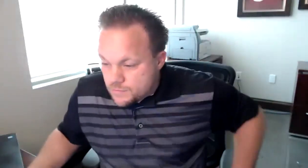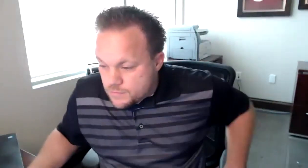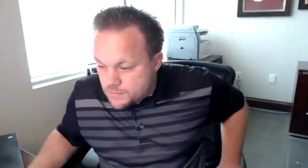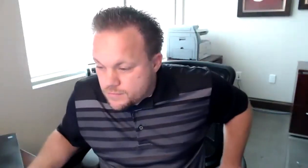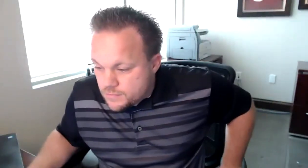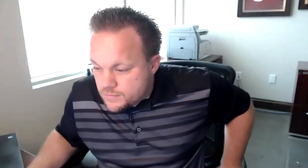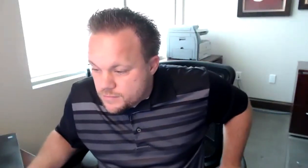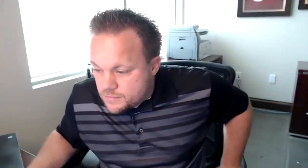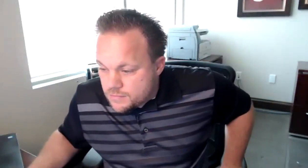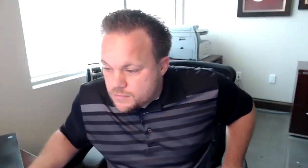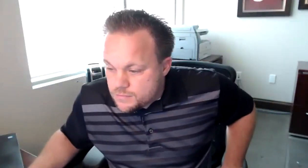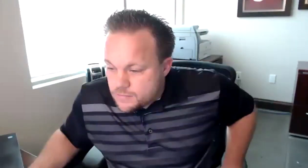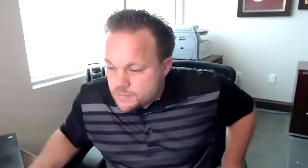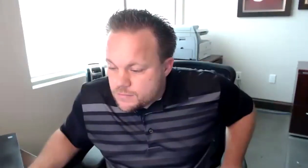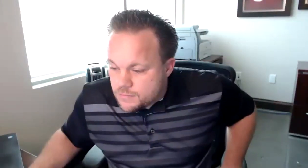back to Matt.